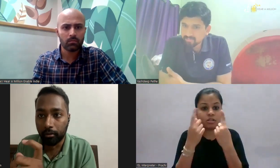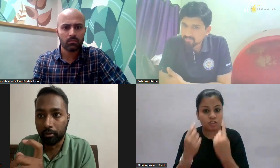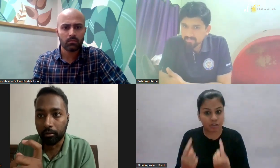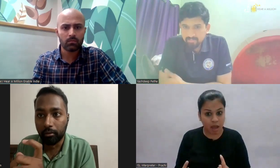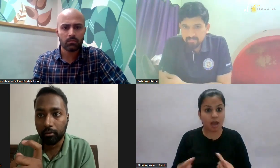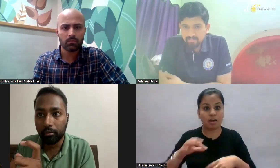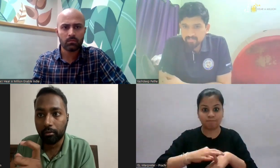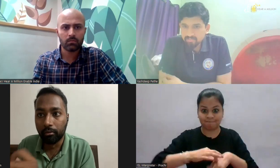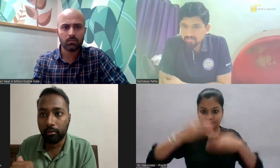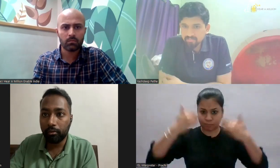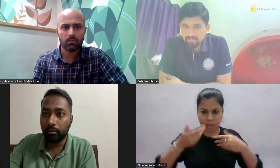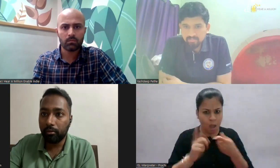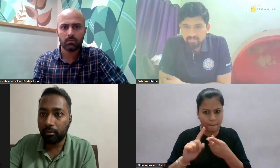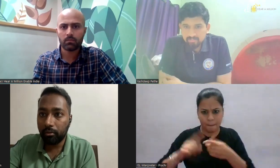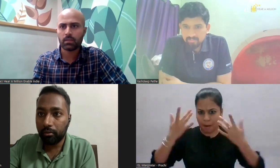fit,